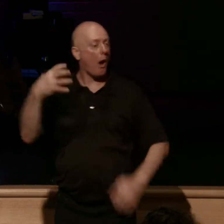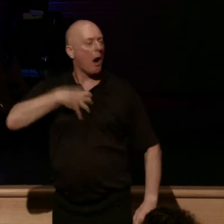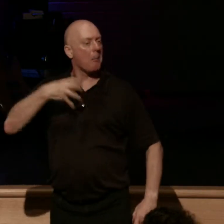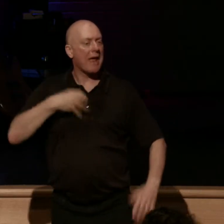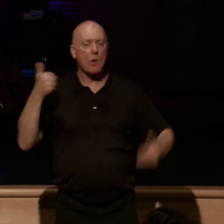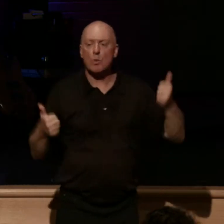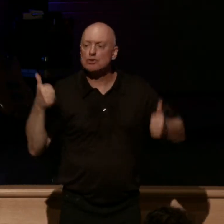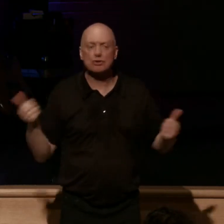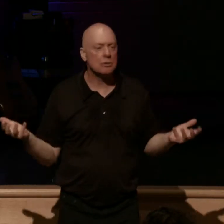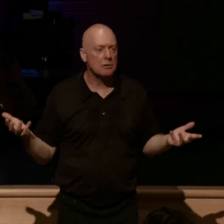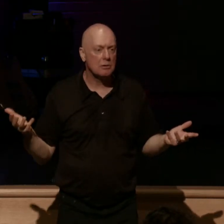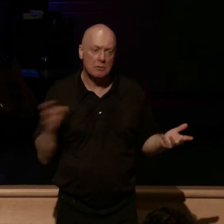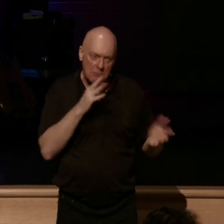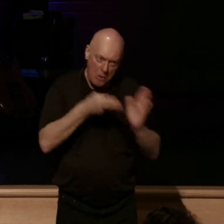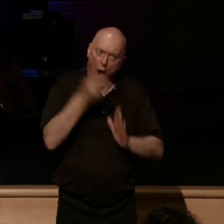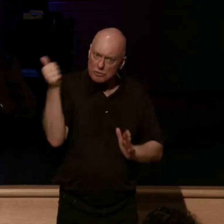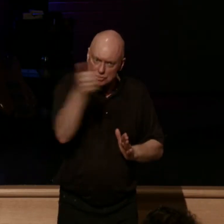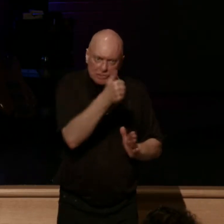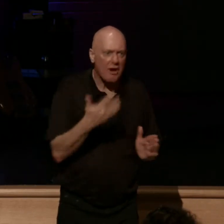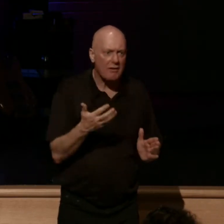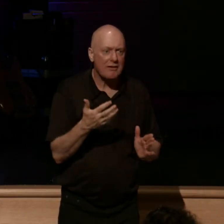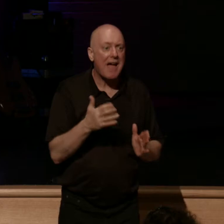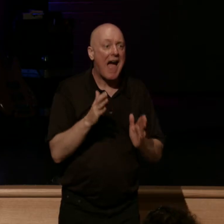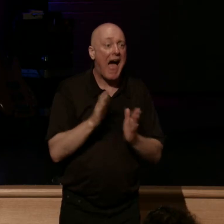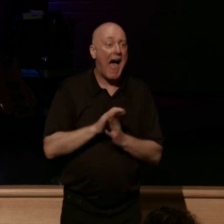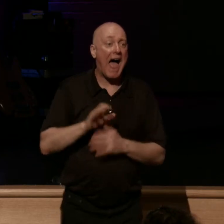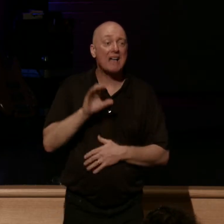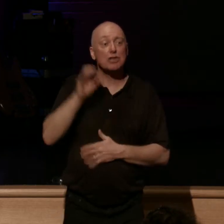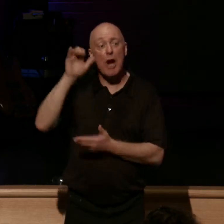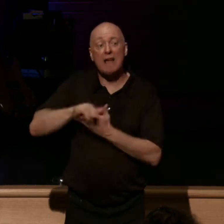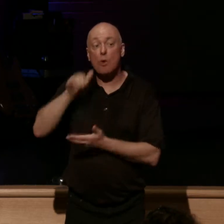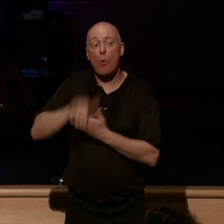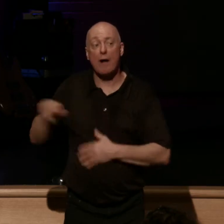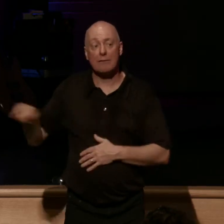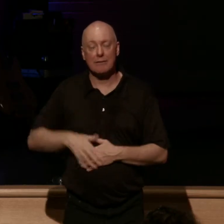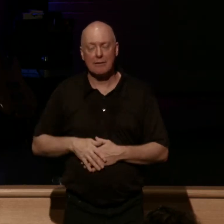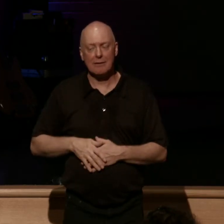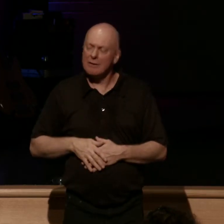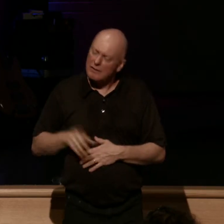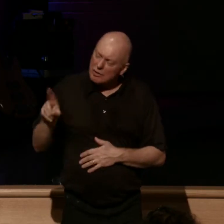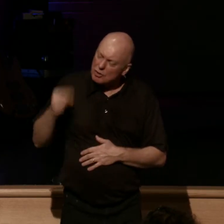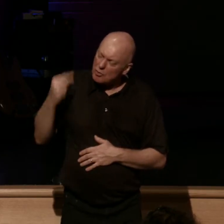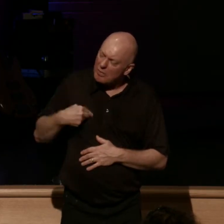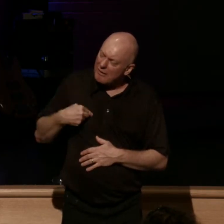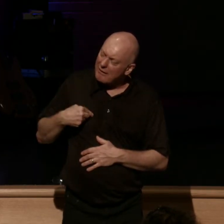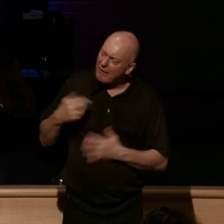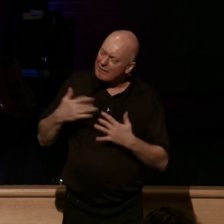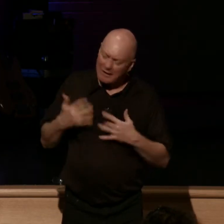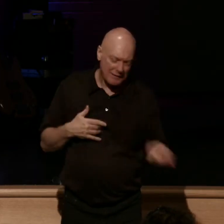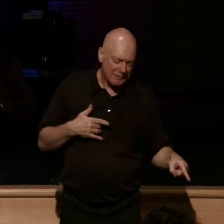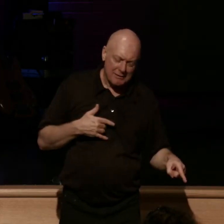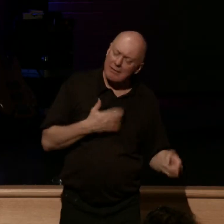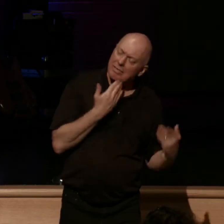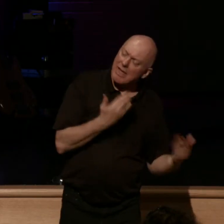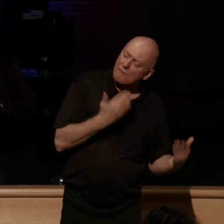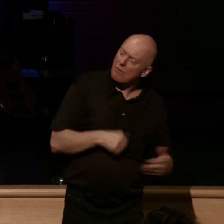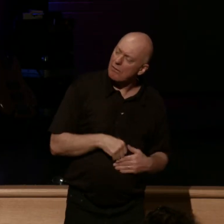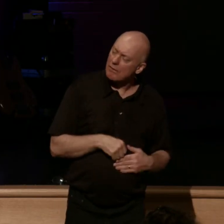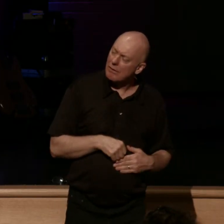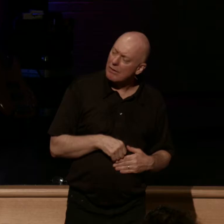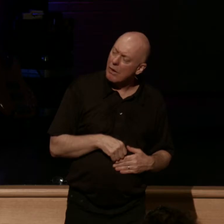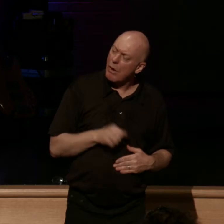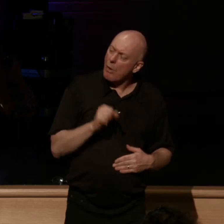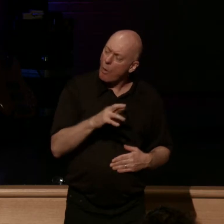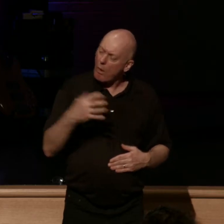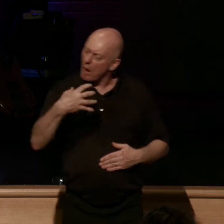how many of us would answer honestly to that? Maybe ask your spouse that question about yourself, eh? Or ask a really good friend and just say, am I prone